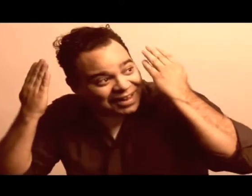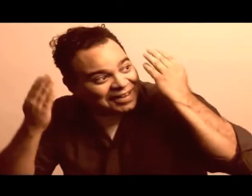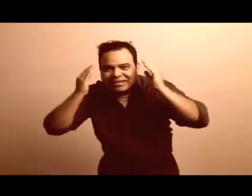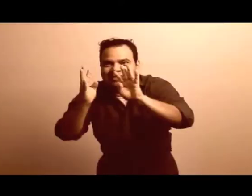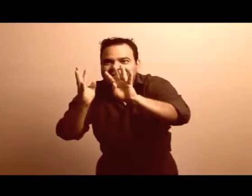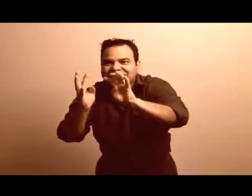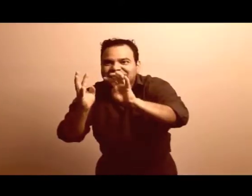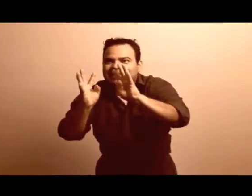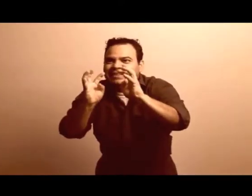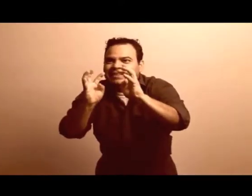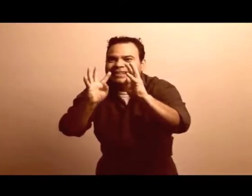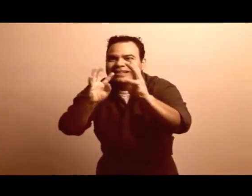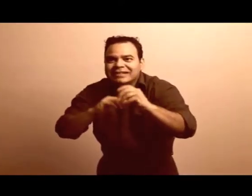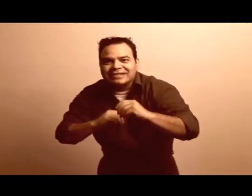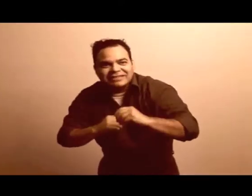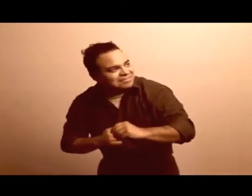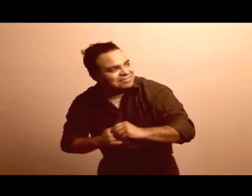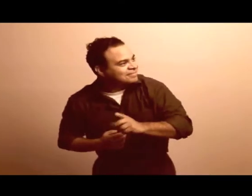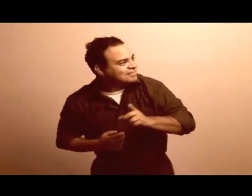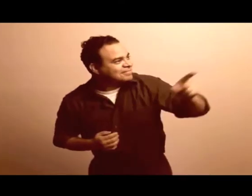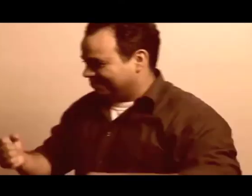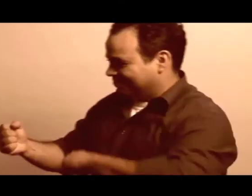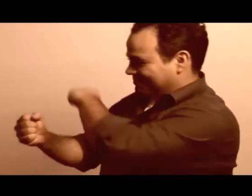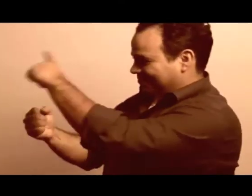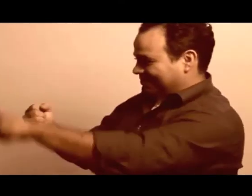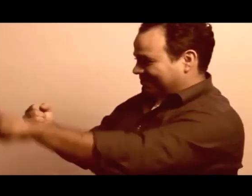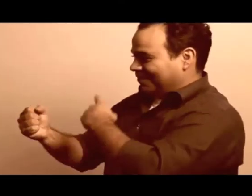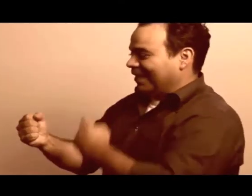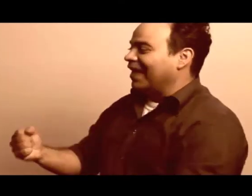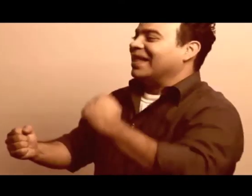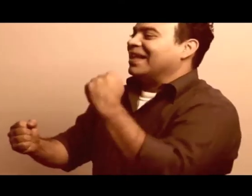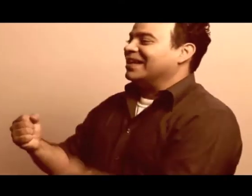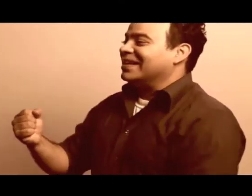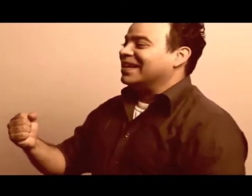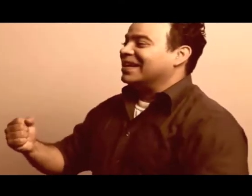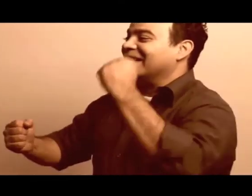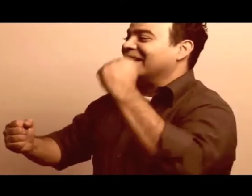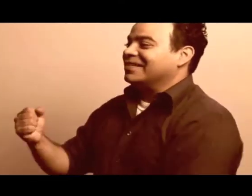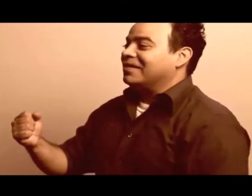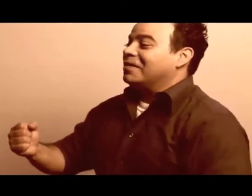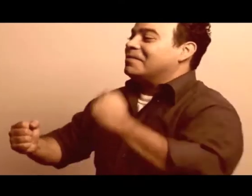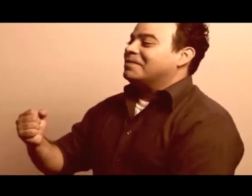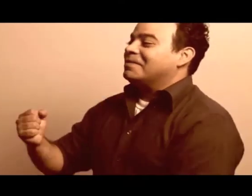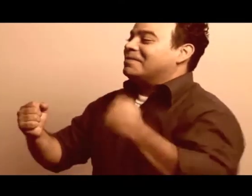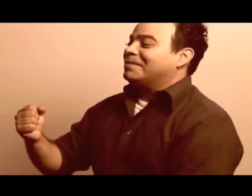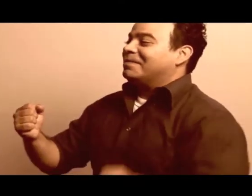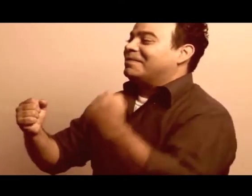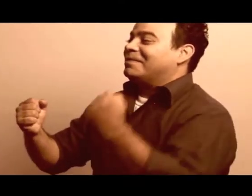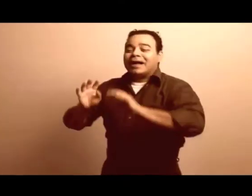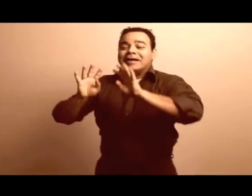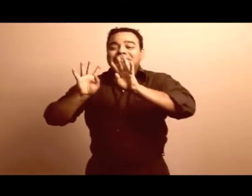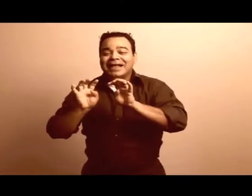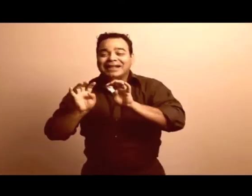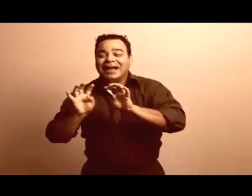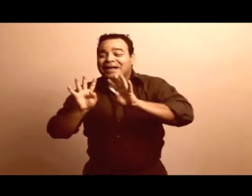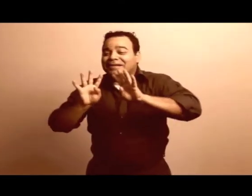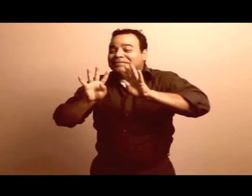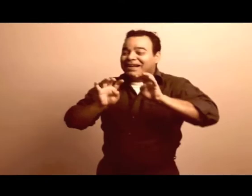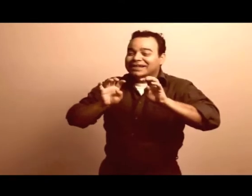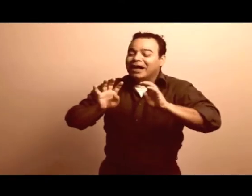One morning One Feather heard his tribe in joyful song, the beat of the drum, the cry of the flute, and the chanting